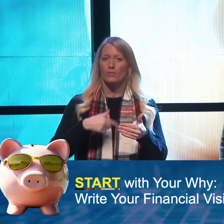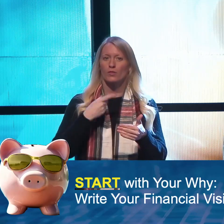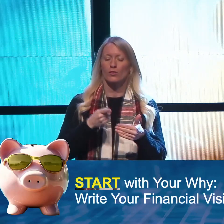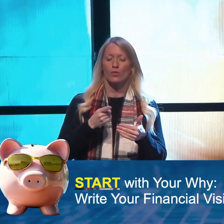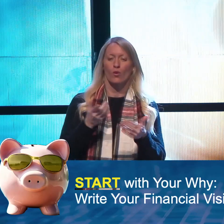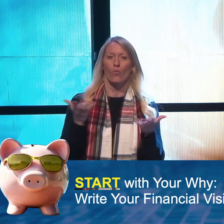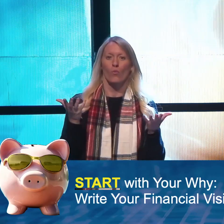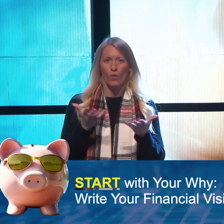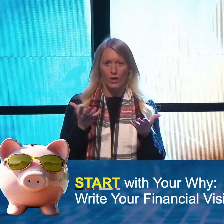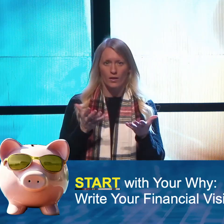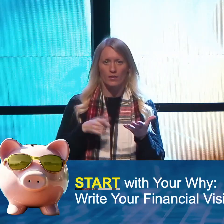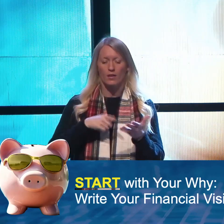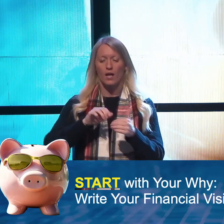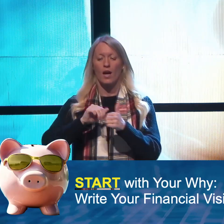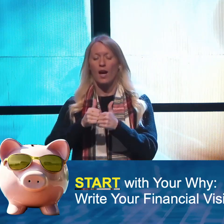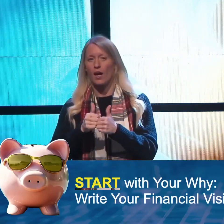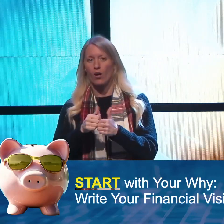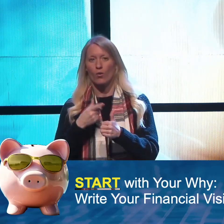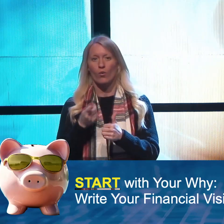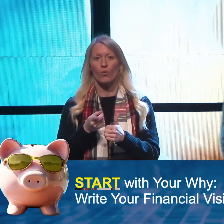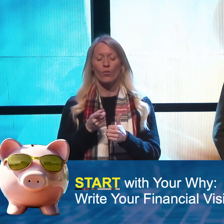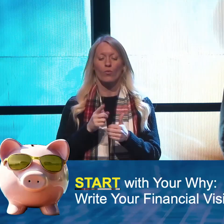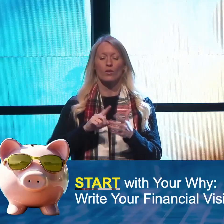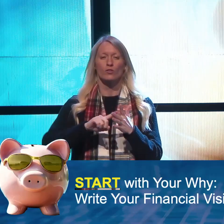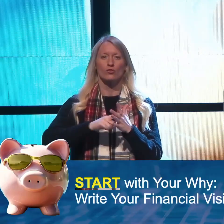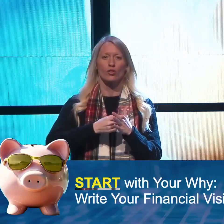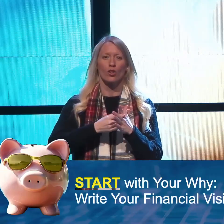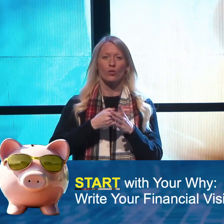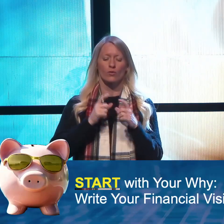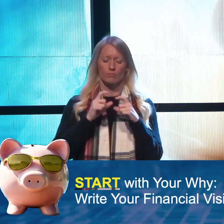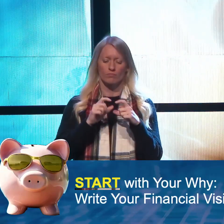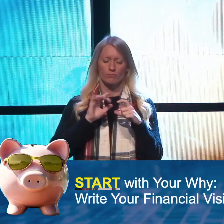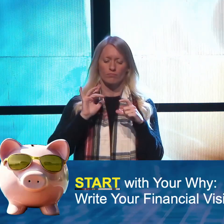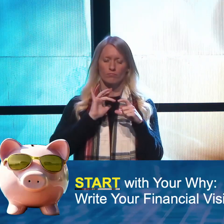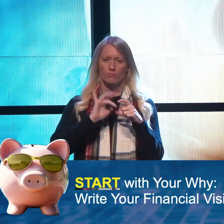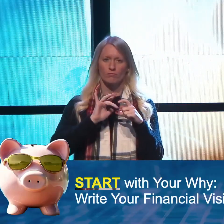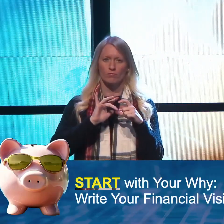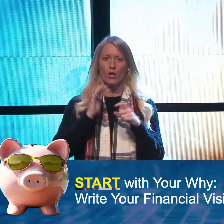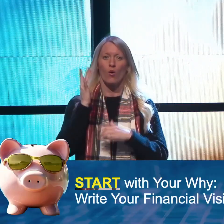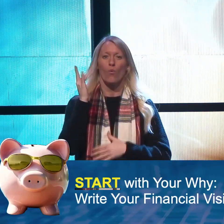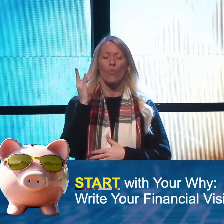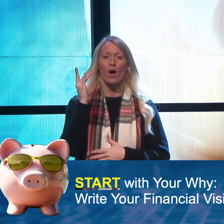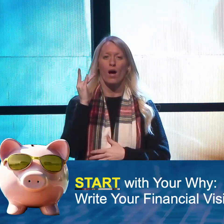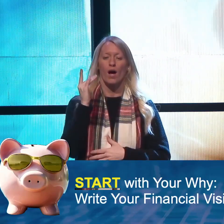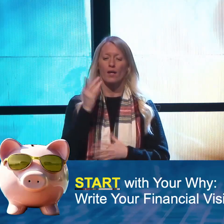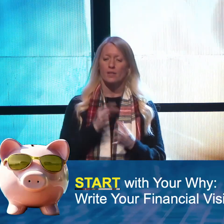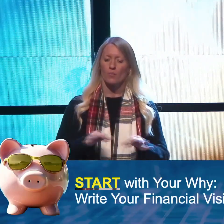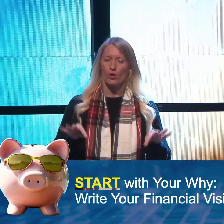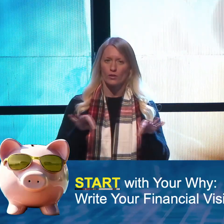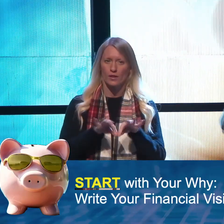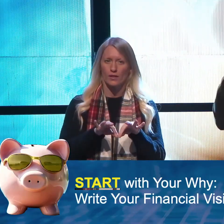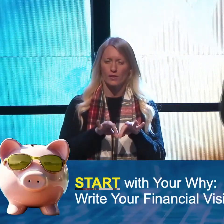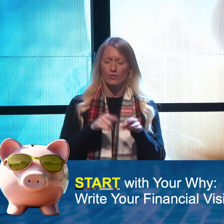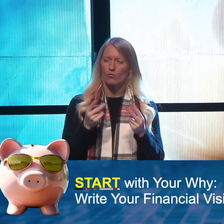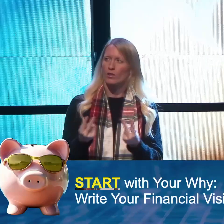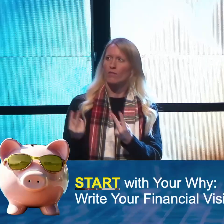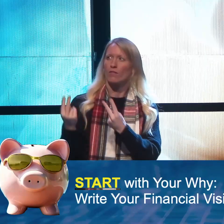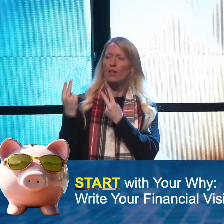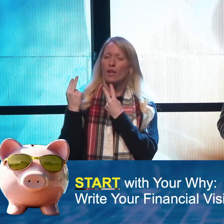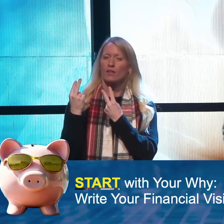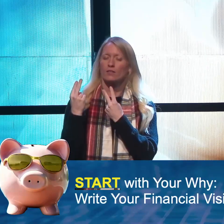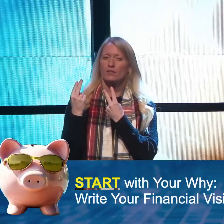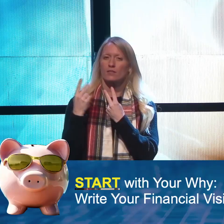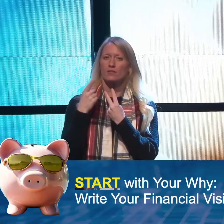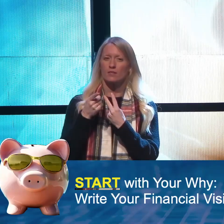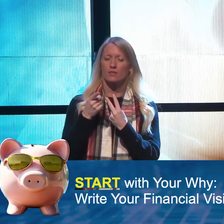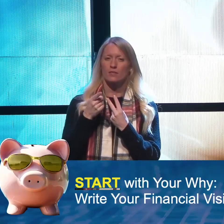how, start with why. Why is this important to you? Why? Reflect on that deeper